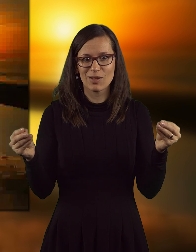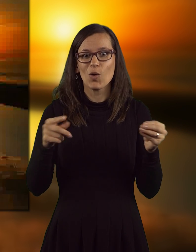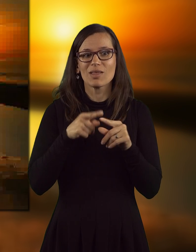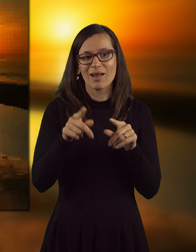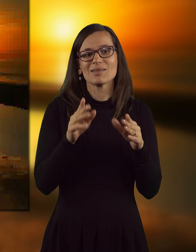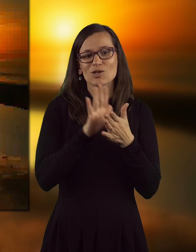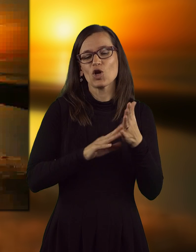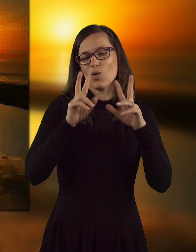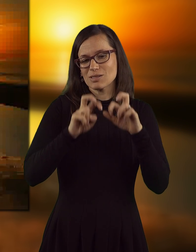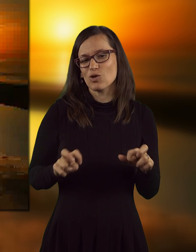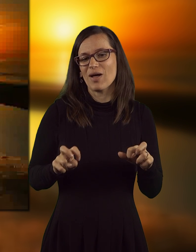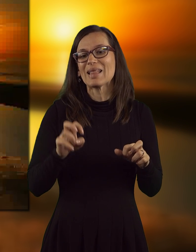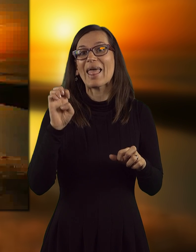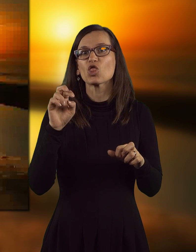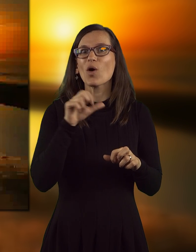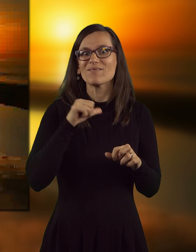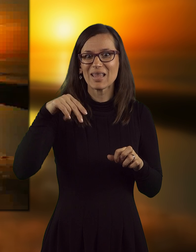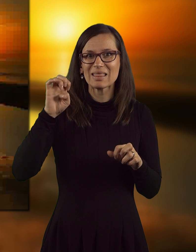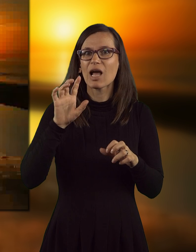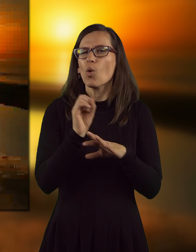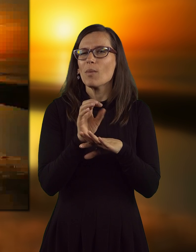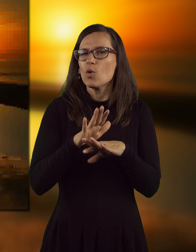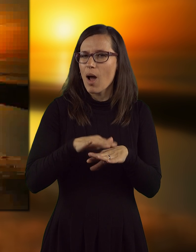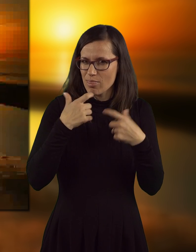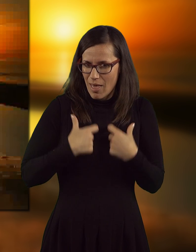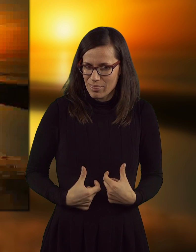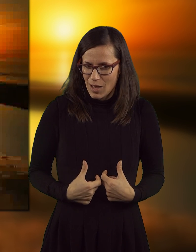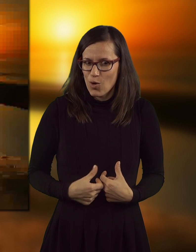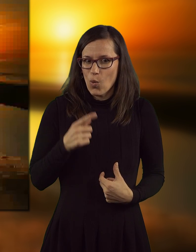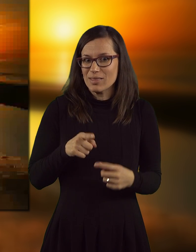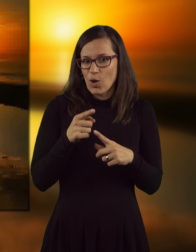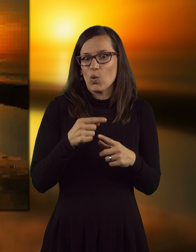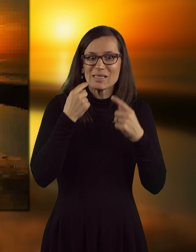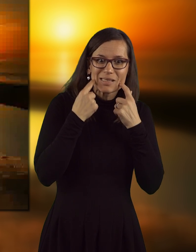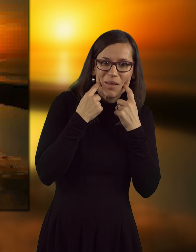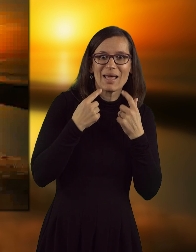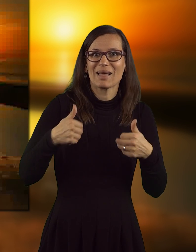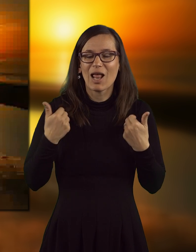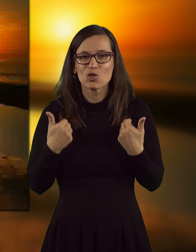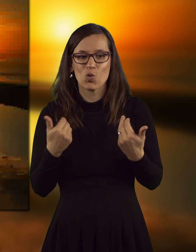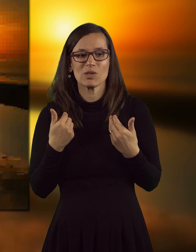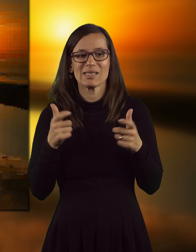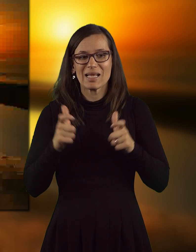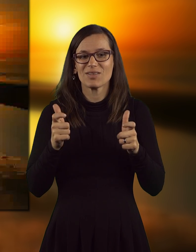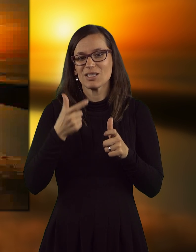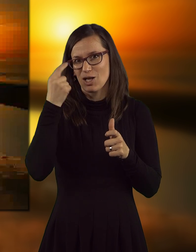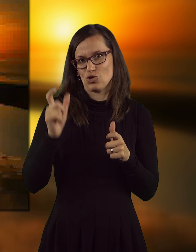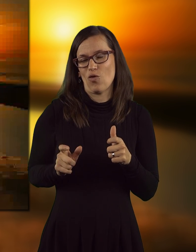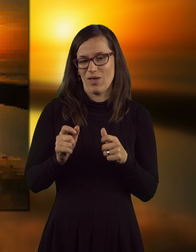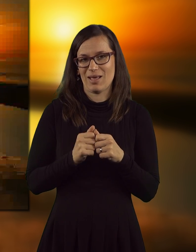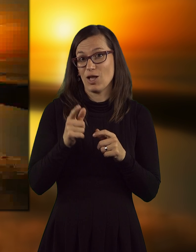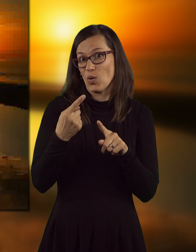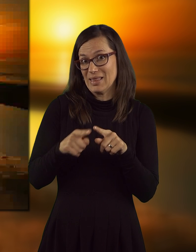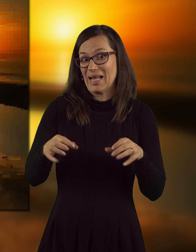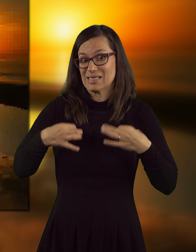did the research on endorphins and how they work in our body, and laughter and joy, lighten up. It's all part of healing,